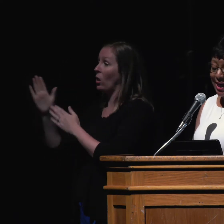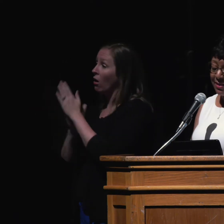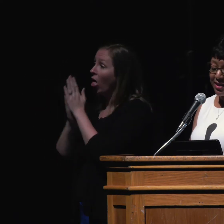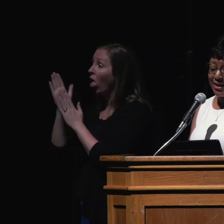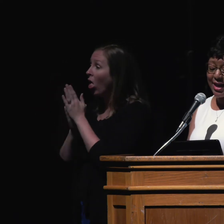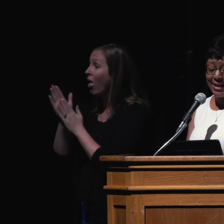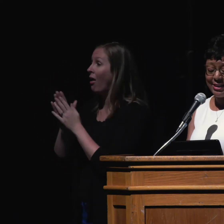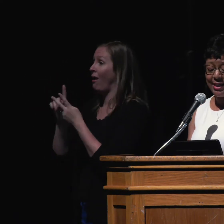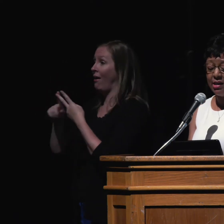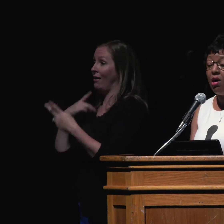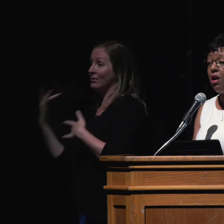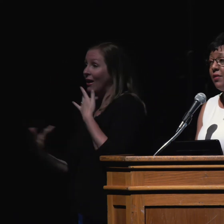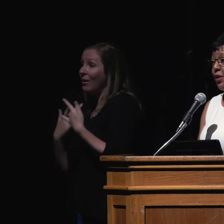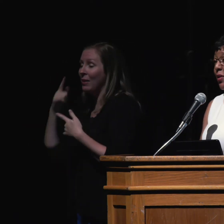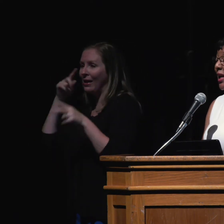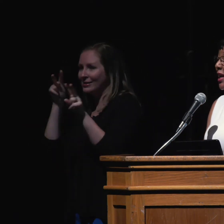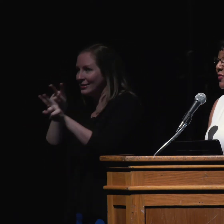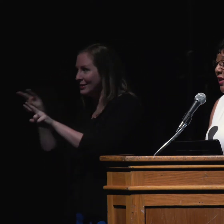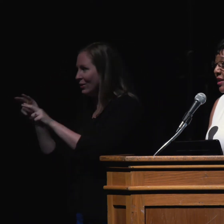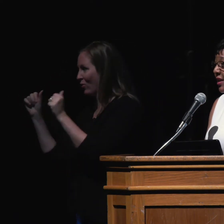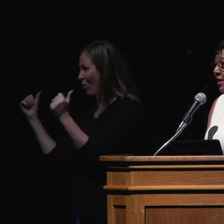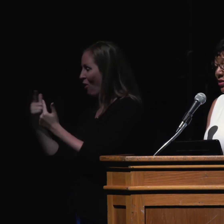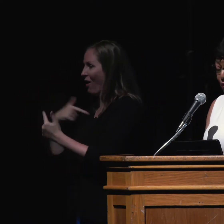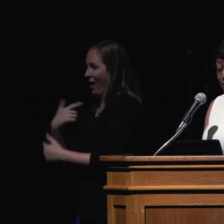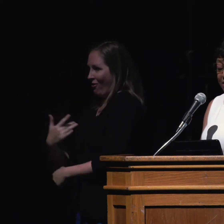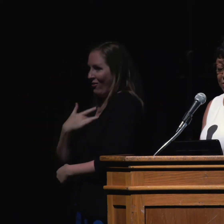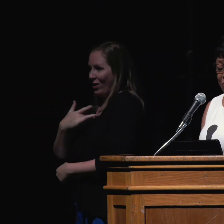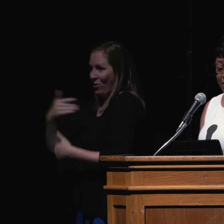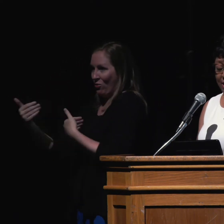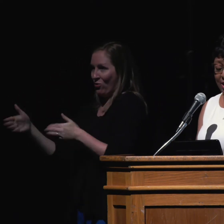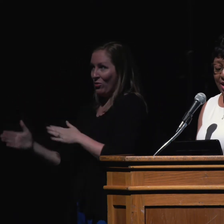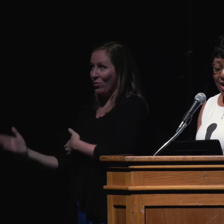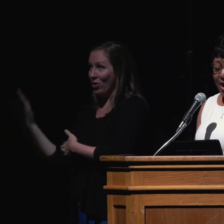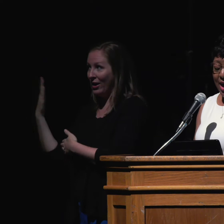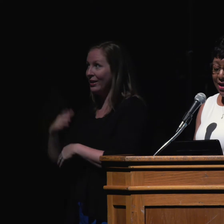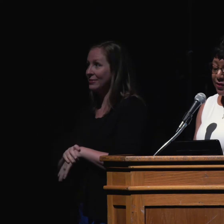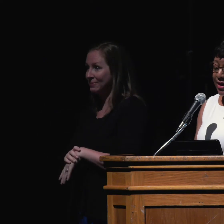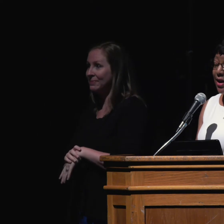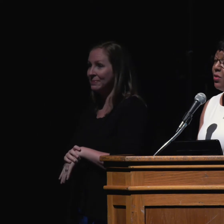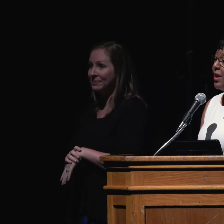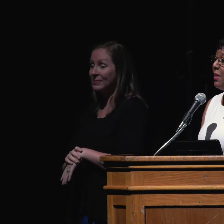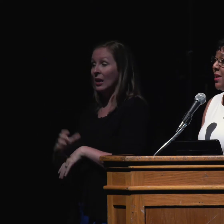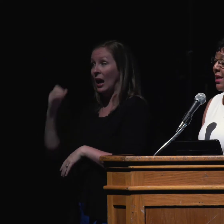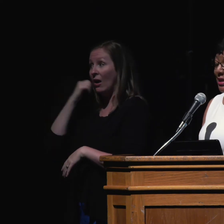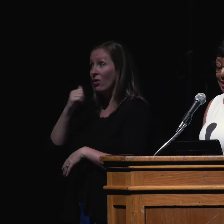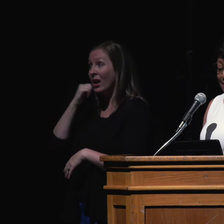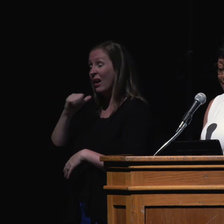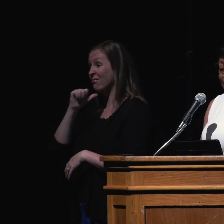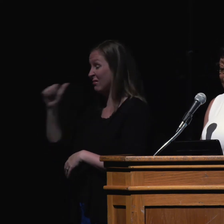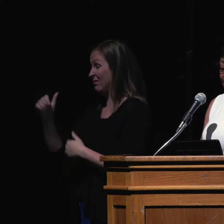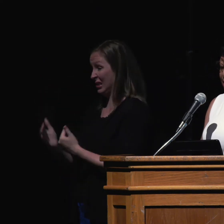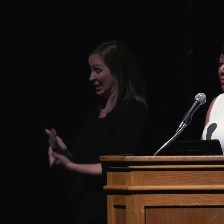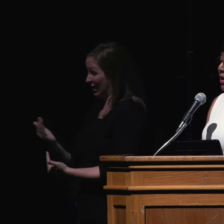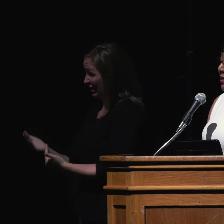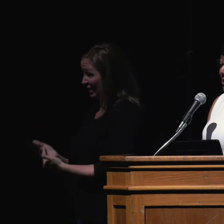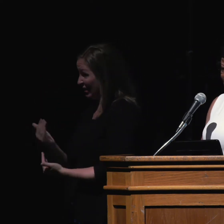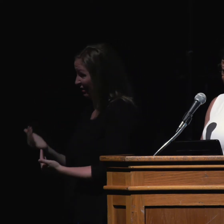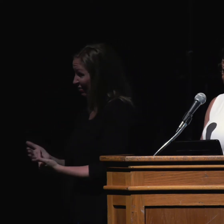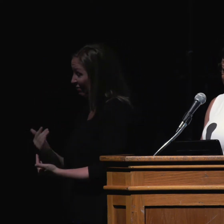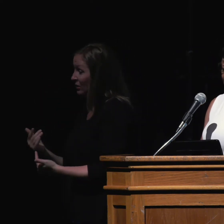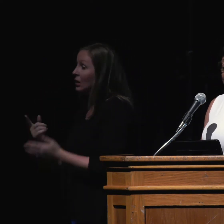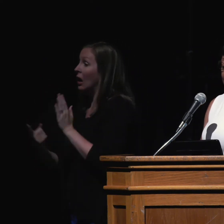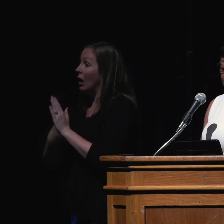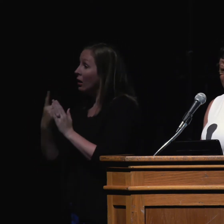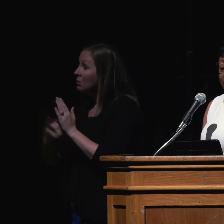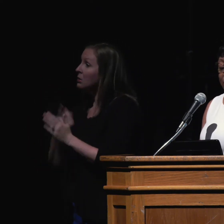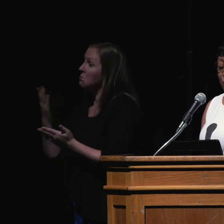the excitement that I see in all of you and I feel in this room this morning. Every day will not be easy, and there may be